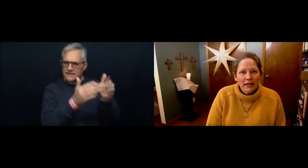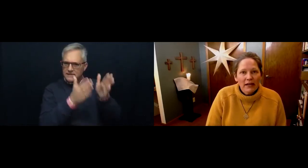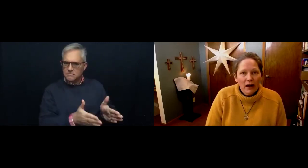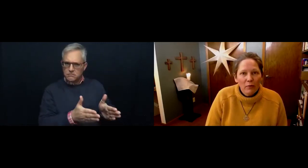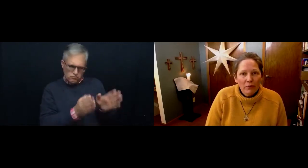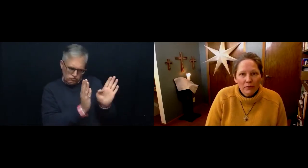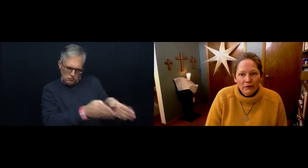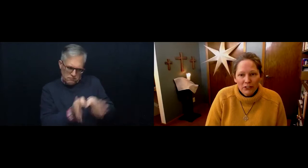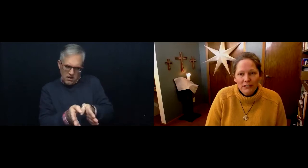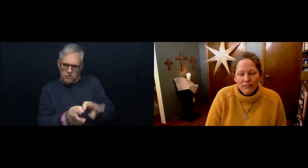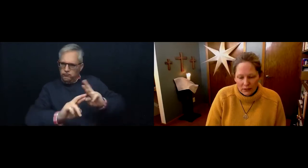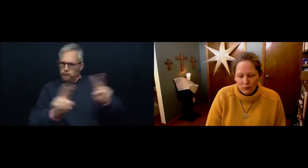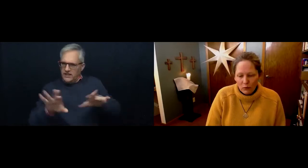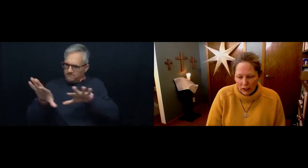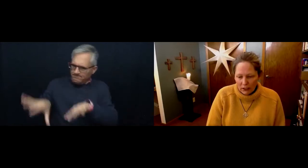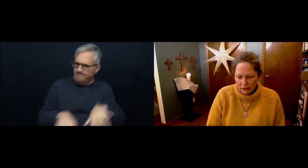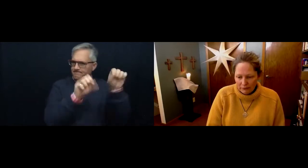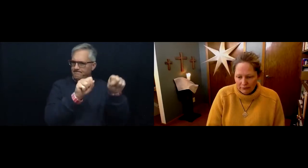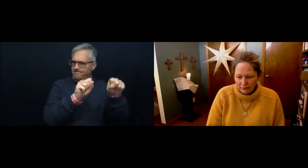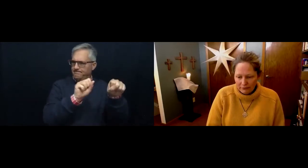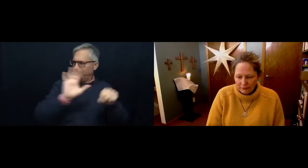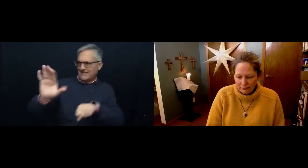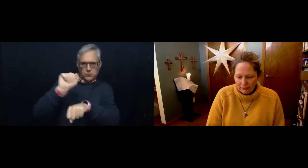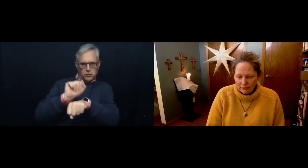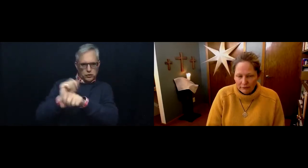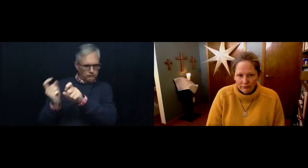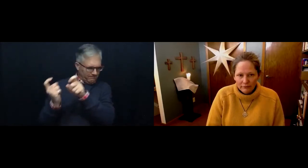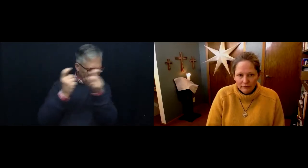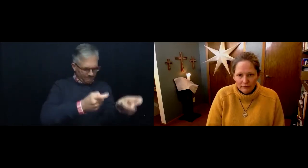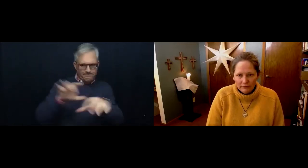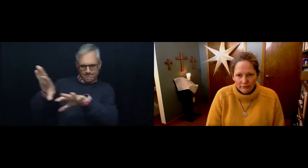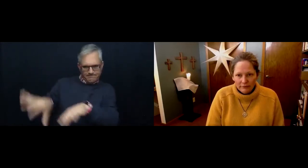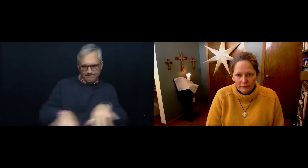to take up Jesus's work.